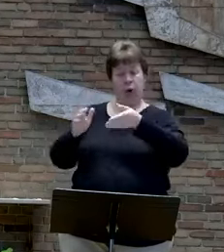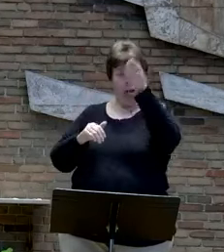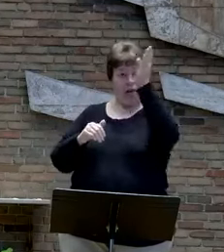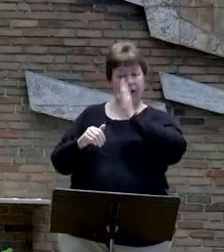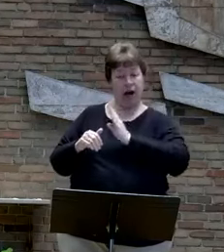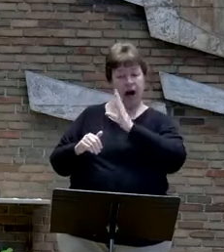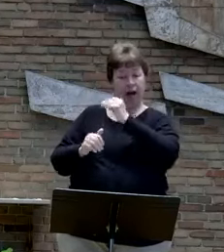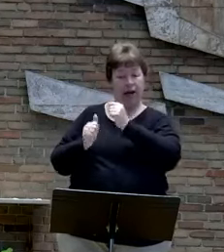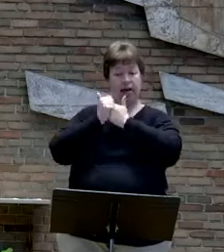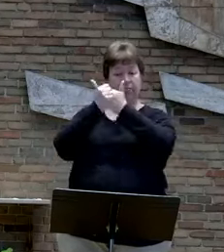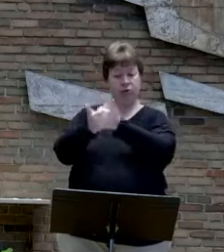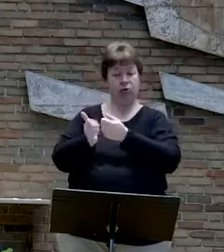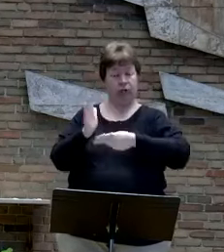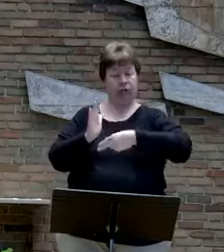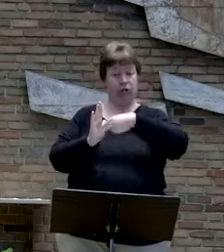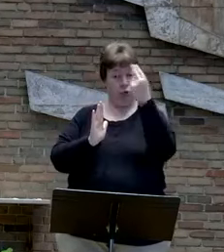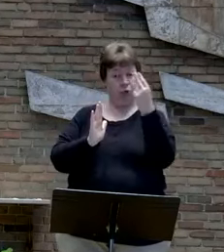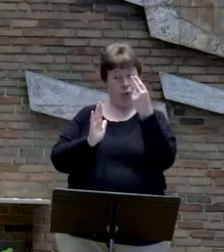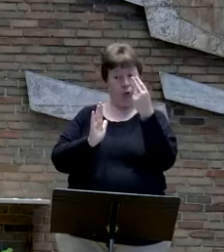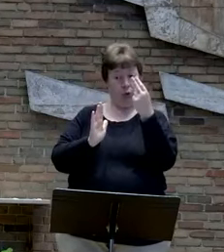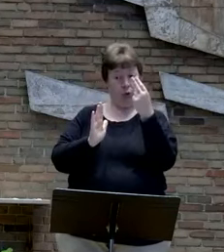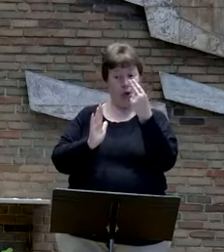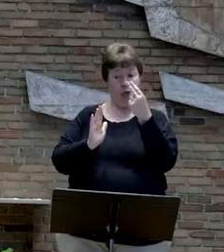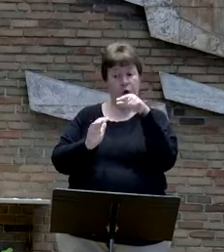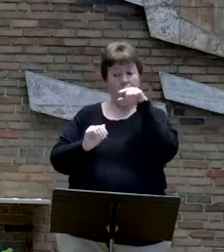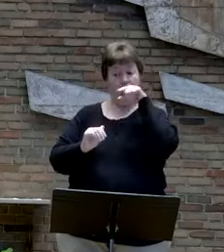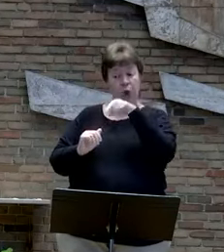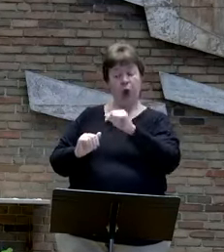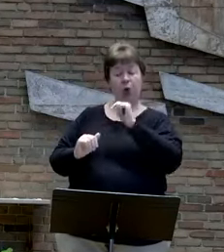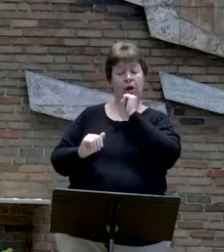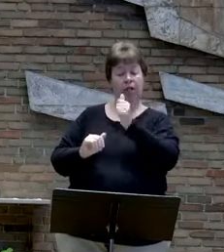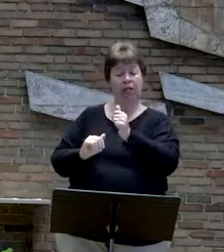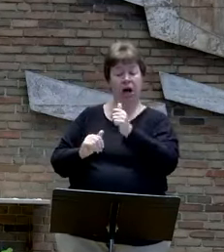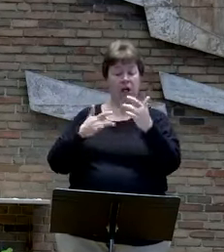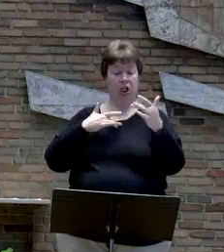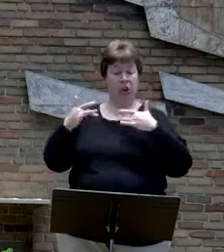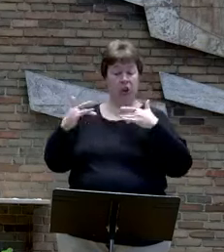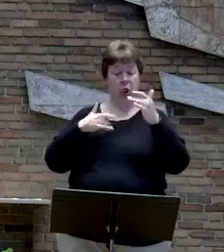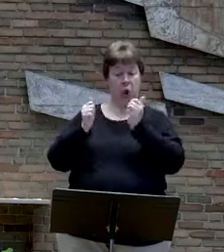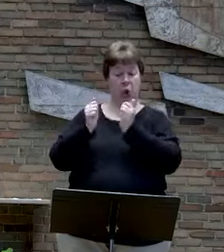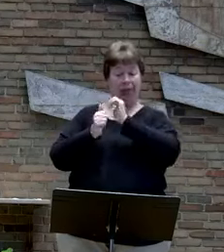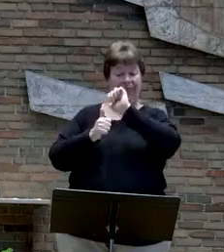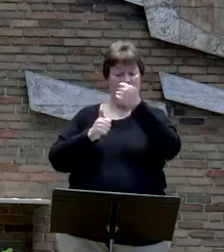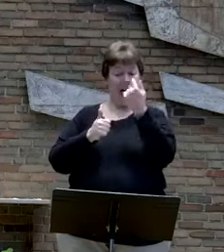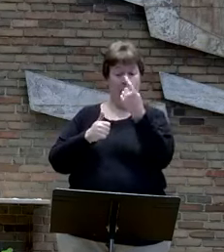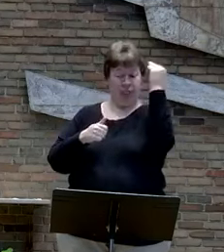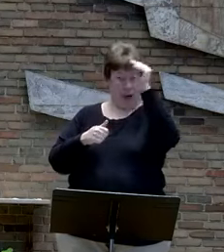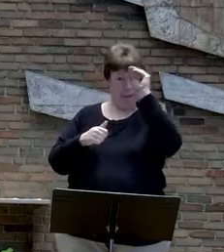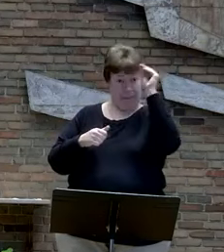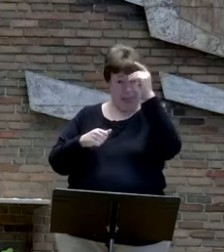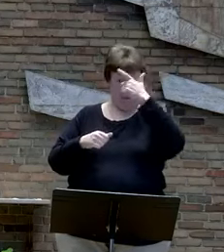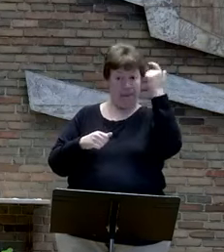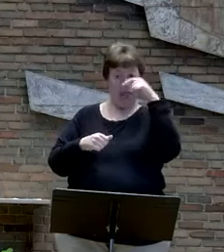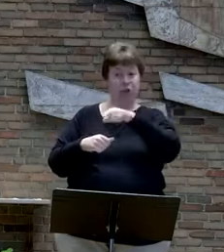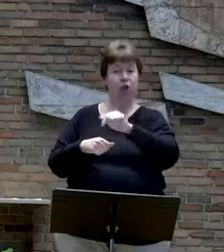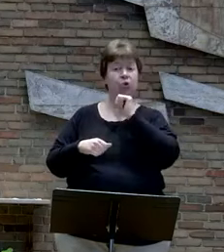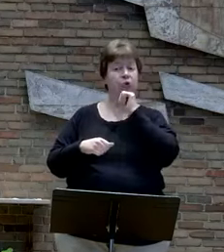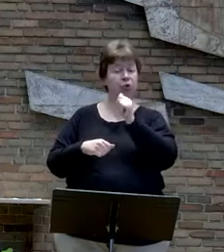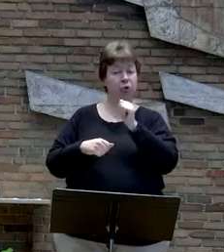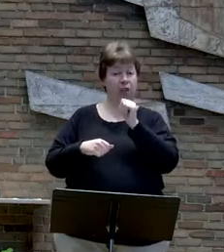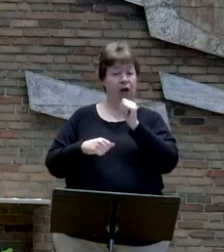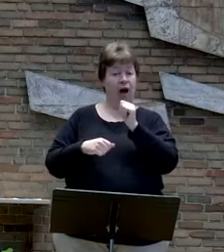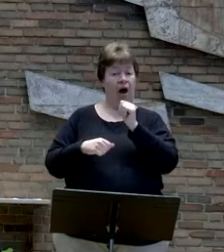God in accordance with the truth, that you are not concerned with anyone's opinion, for you do not regard a